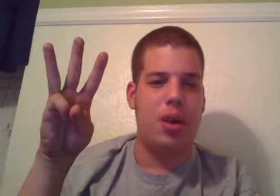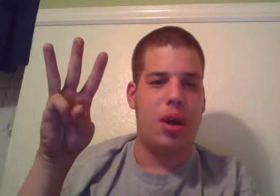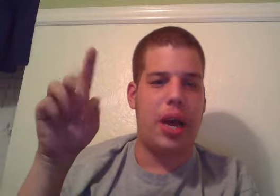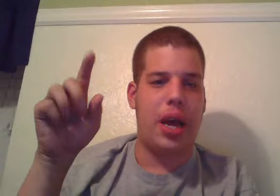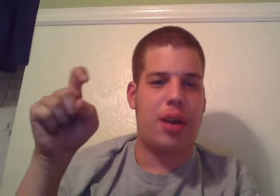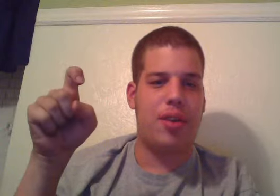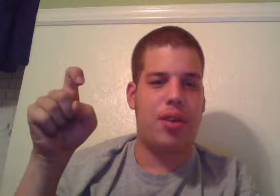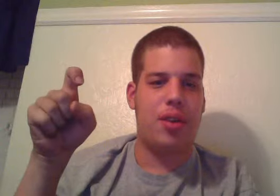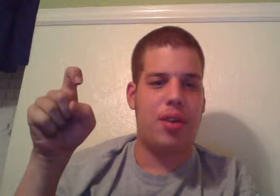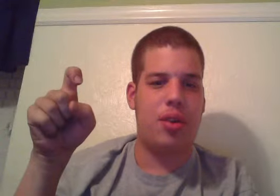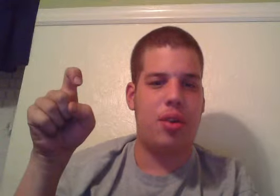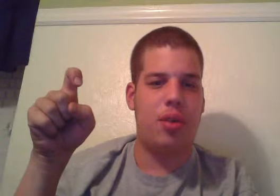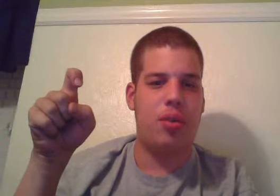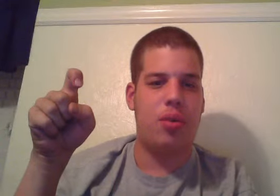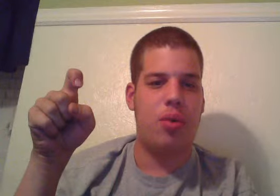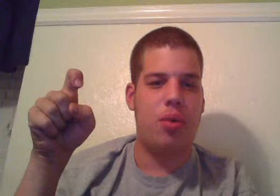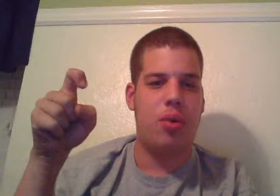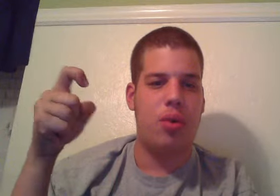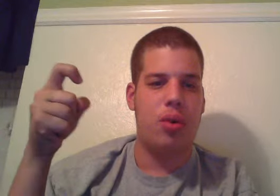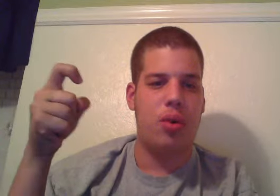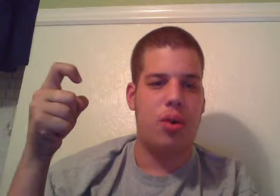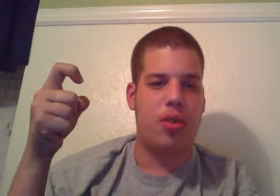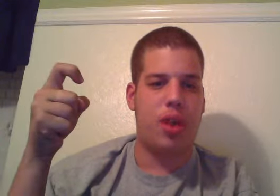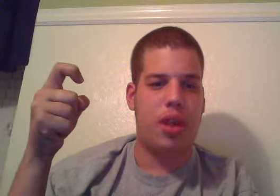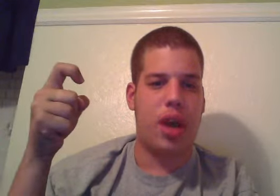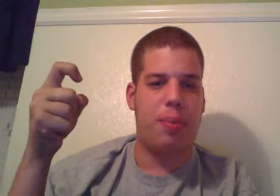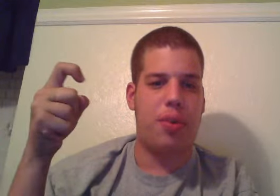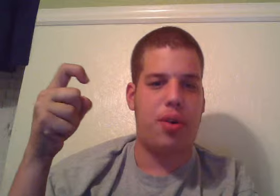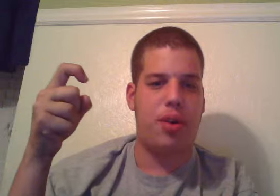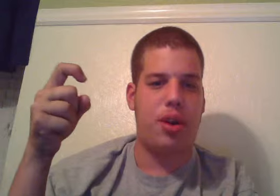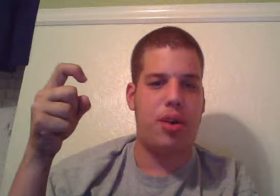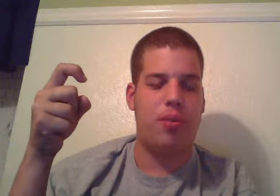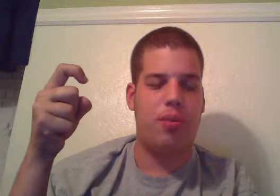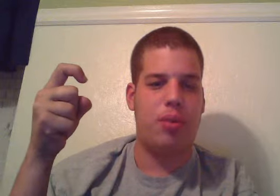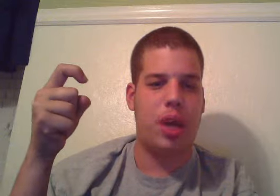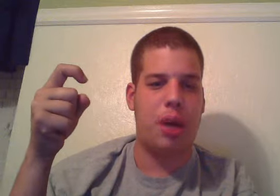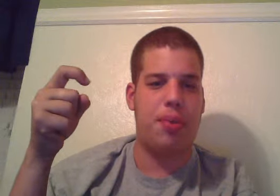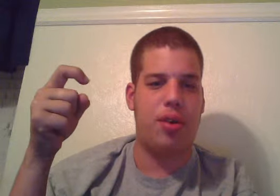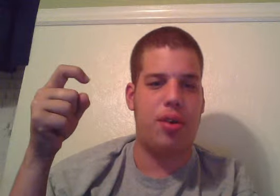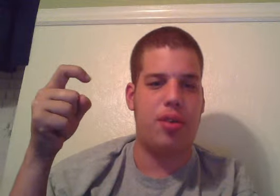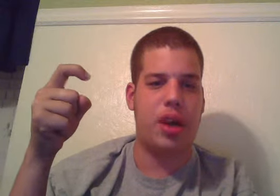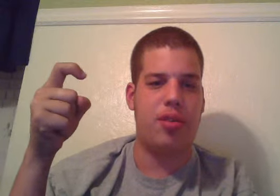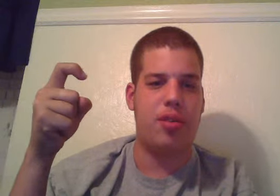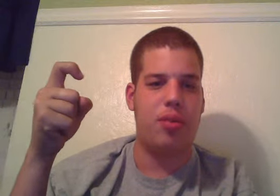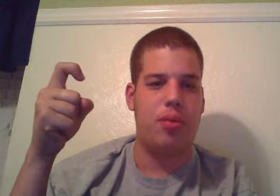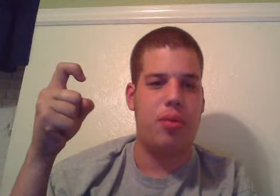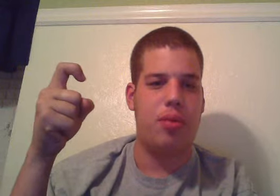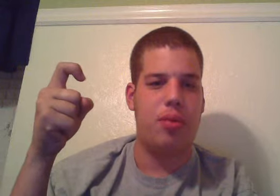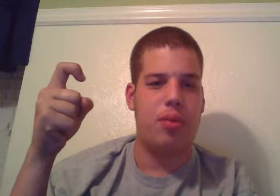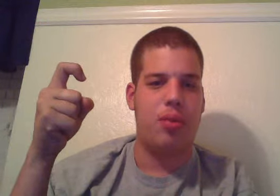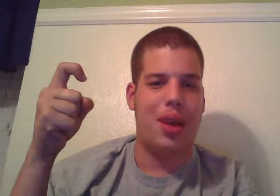X. Just like Captain Hook. Captain Hook's X. Yeah.